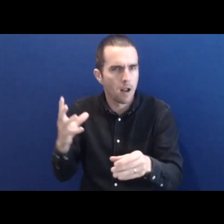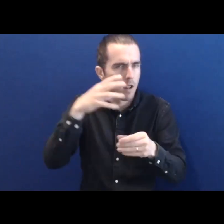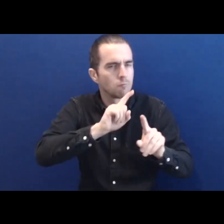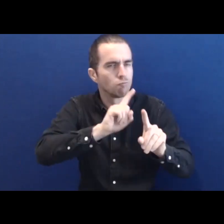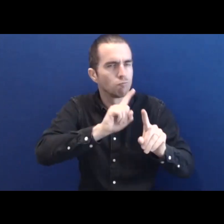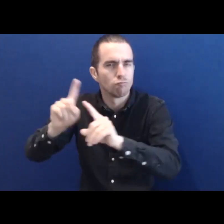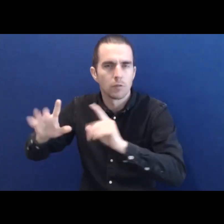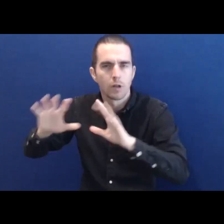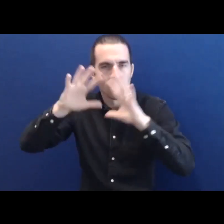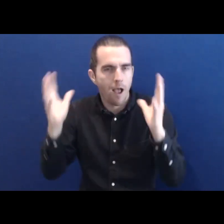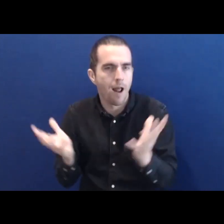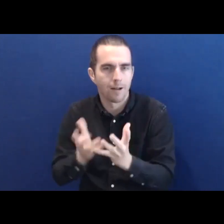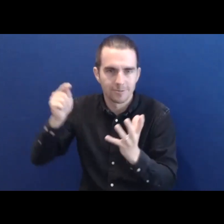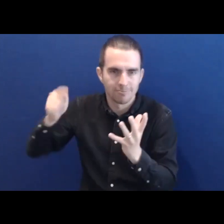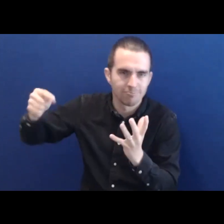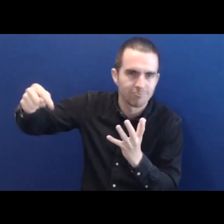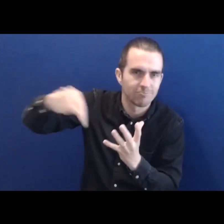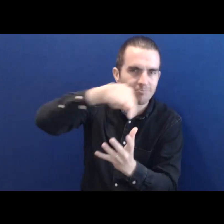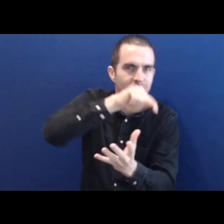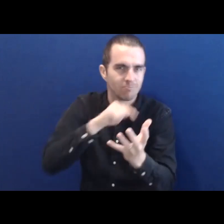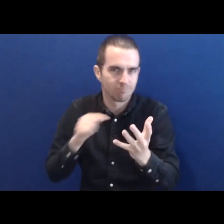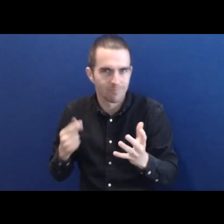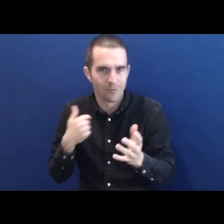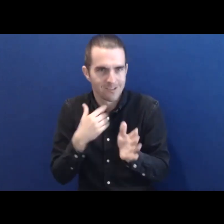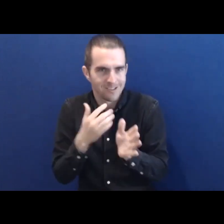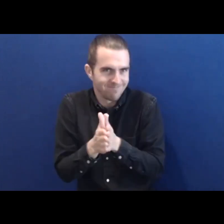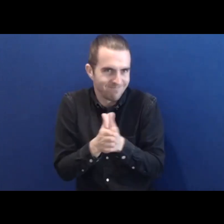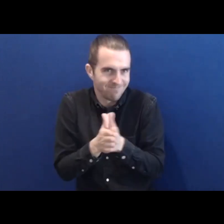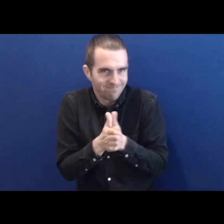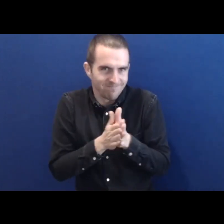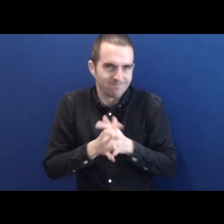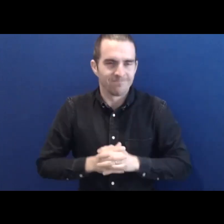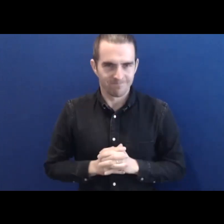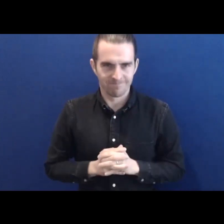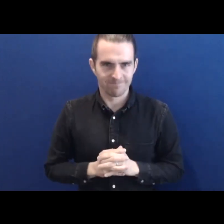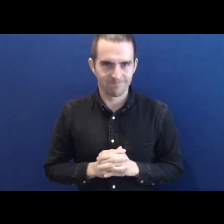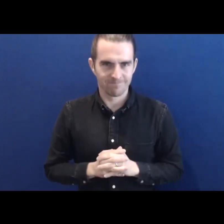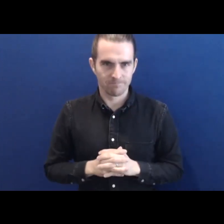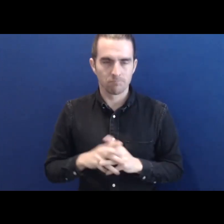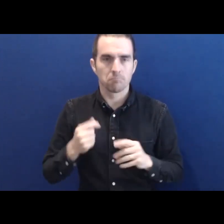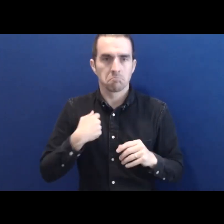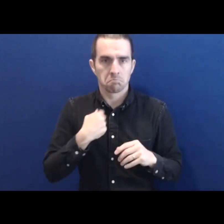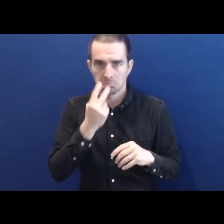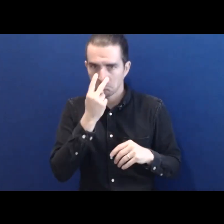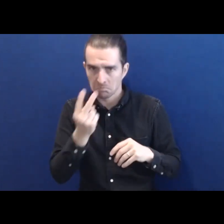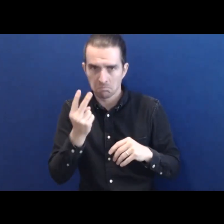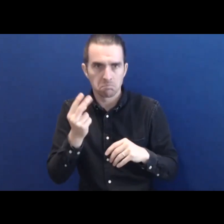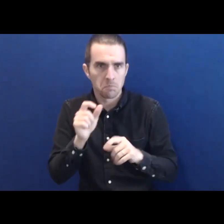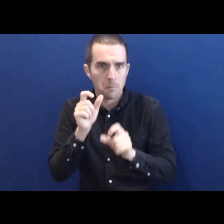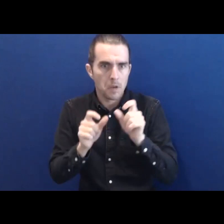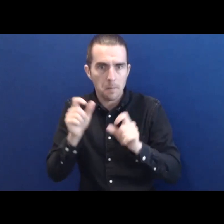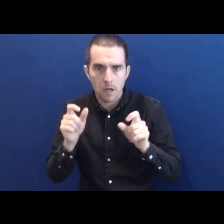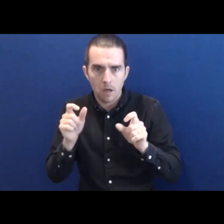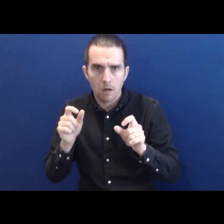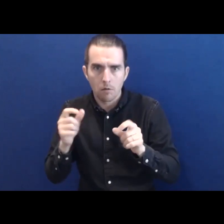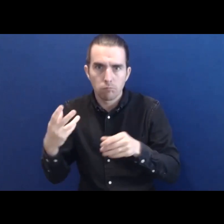I can't see at the moment of people coming in. We have invited 4 speakers to this forum, and I haven't seen one of our speakers coming in